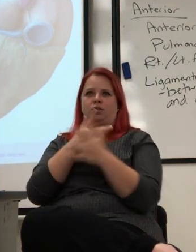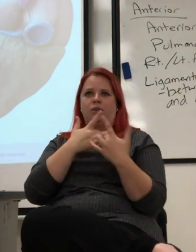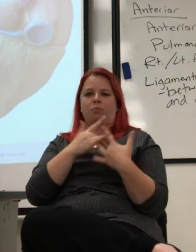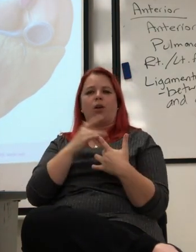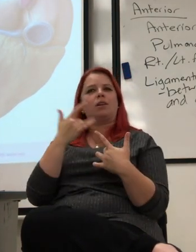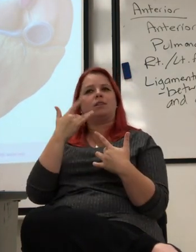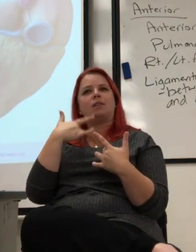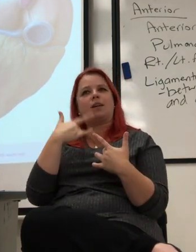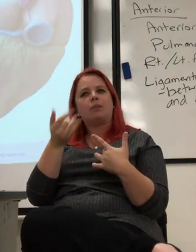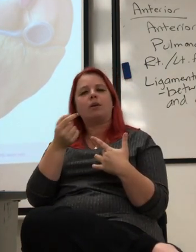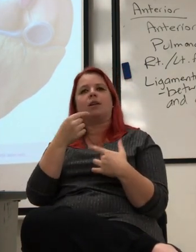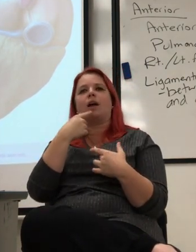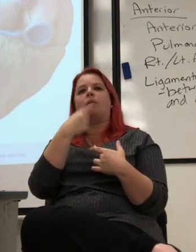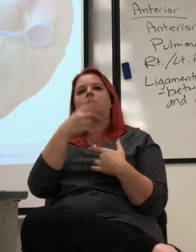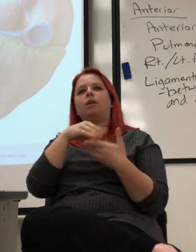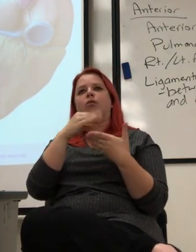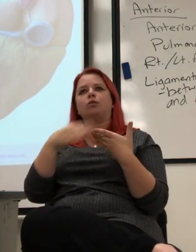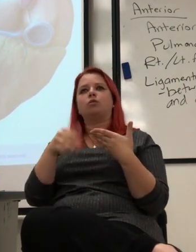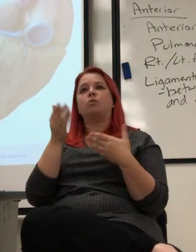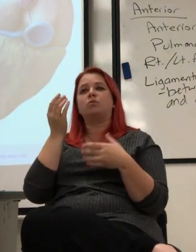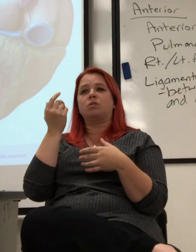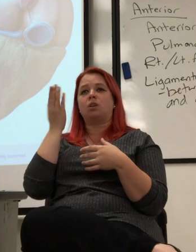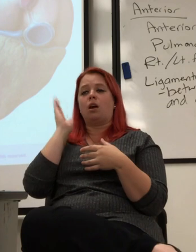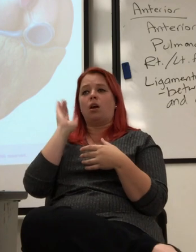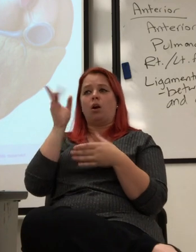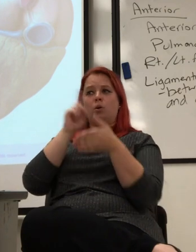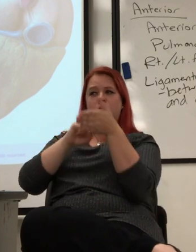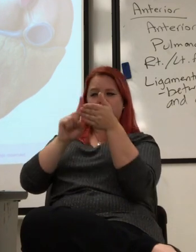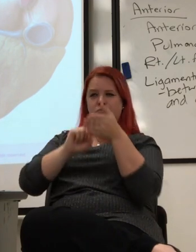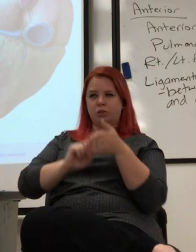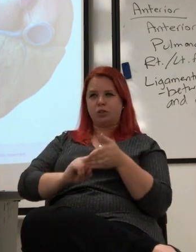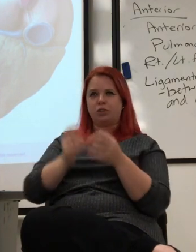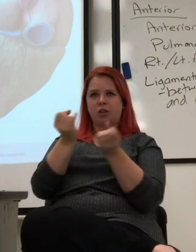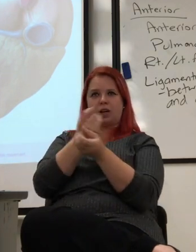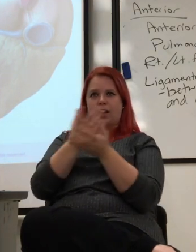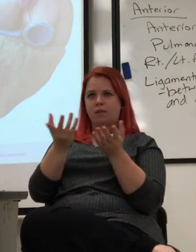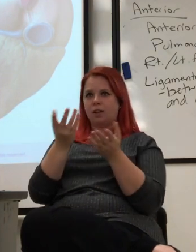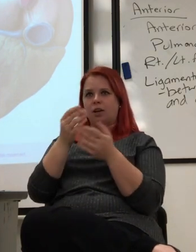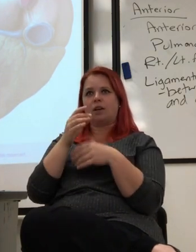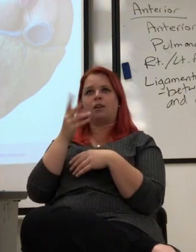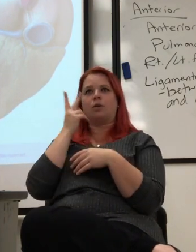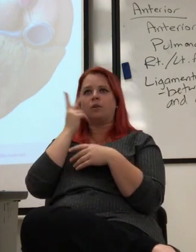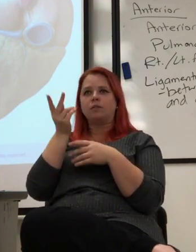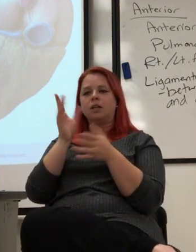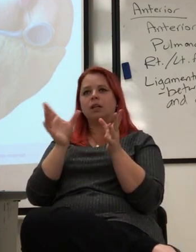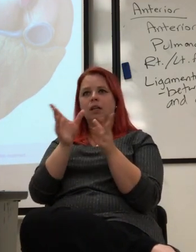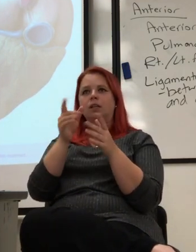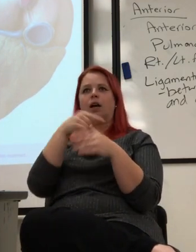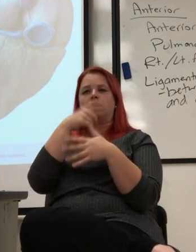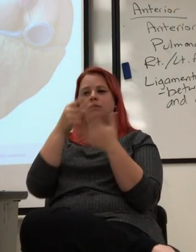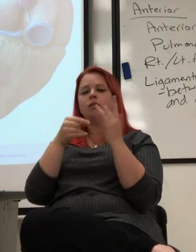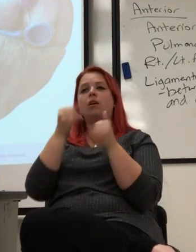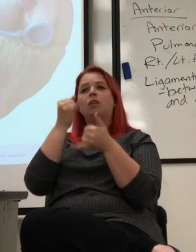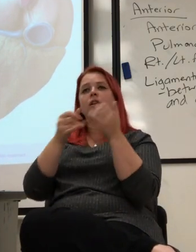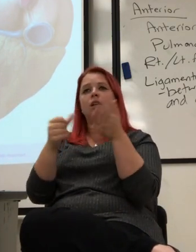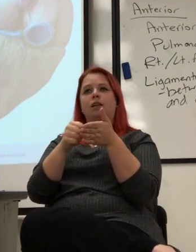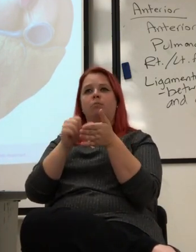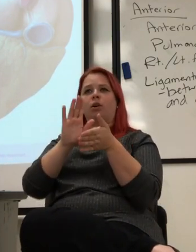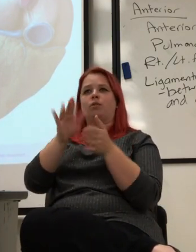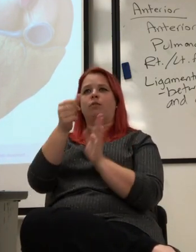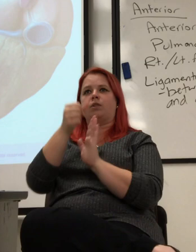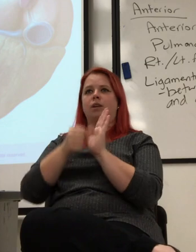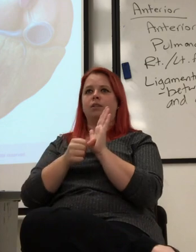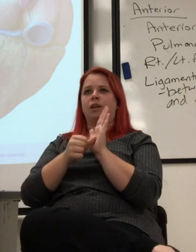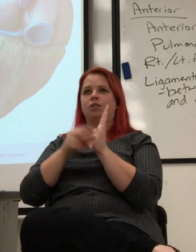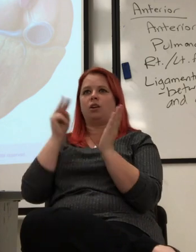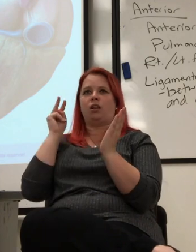it is I say, I'm going to come around, I'm going to check you up, be checking you off, I'll check off all these things. The last page of your dissection,